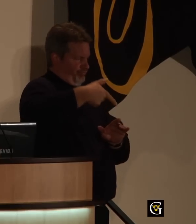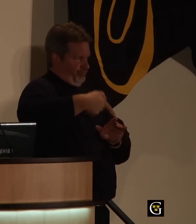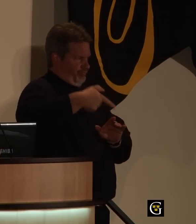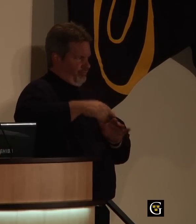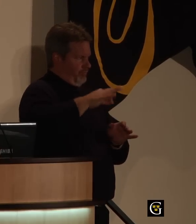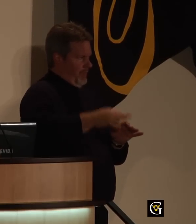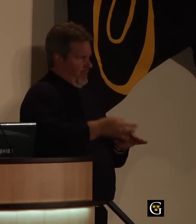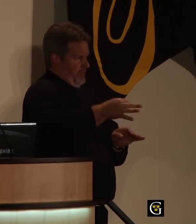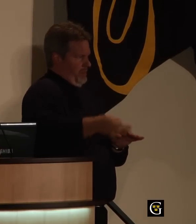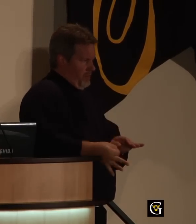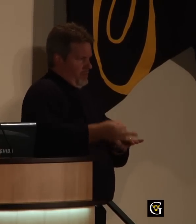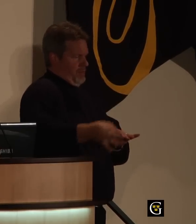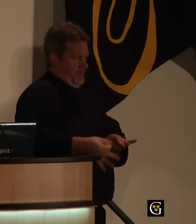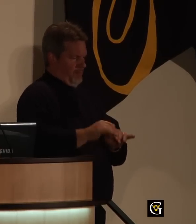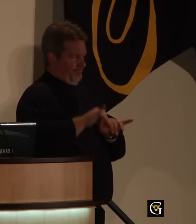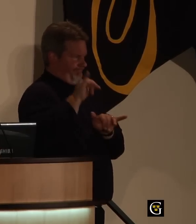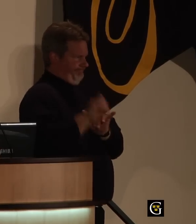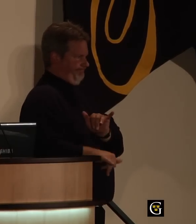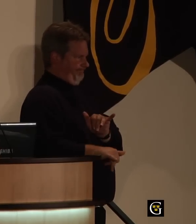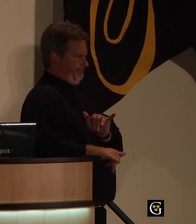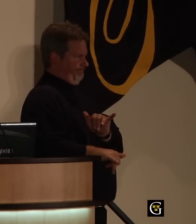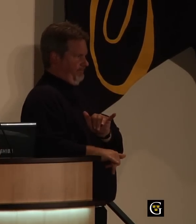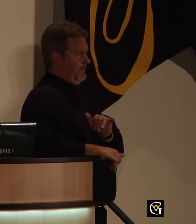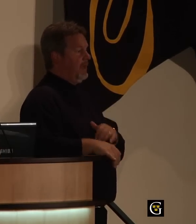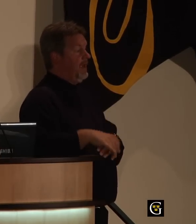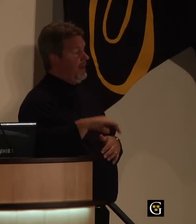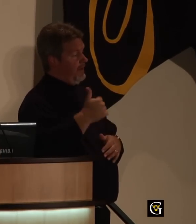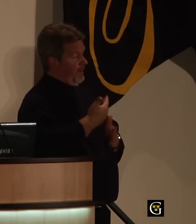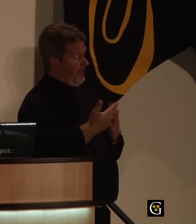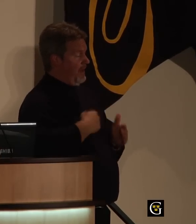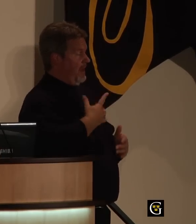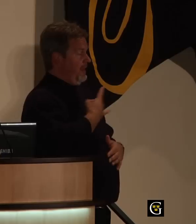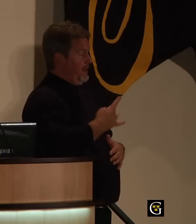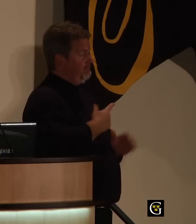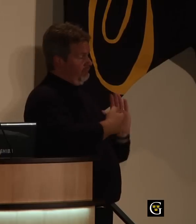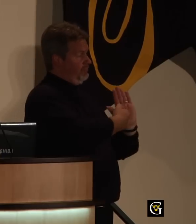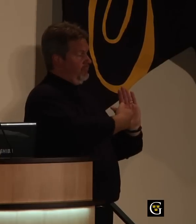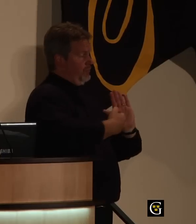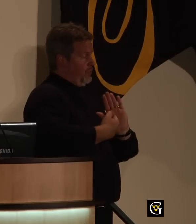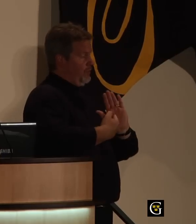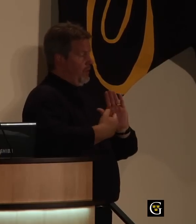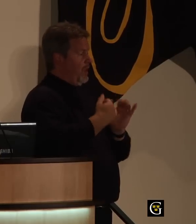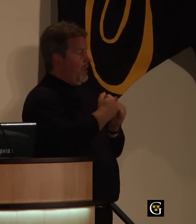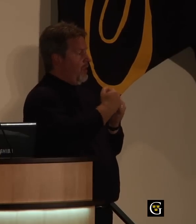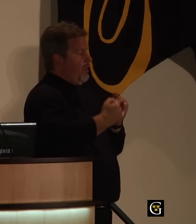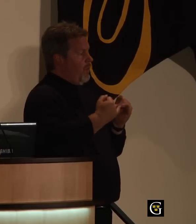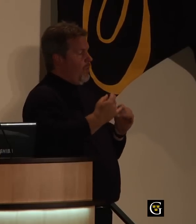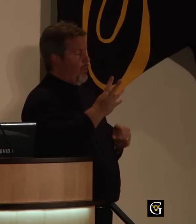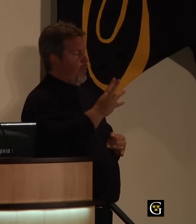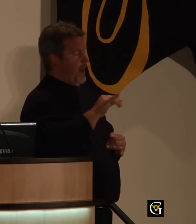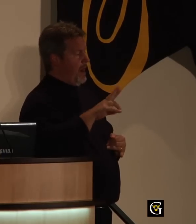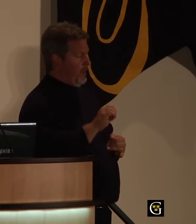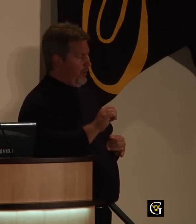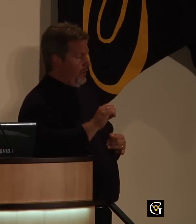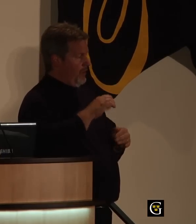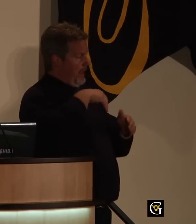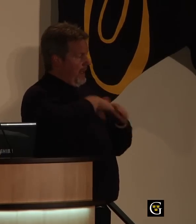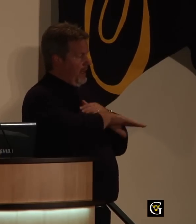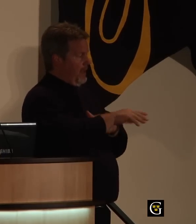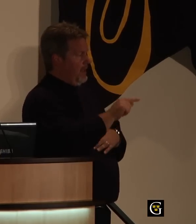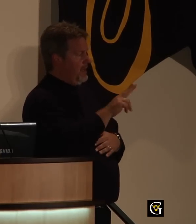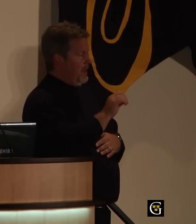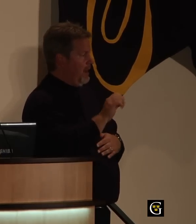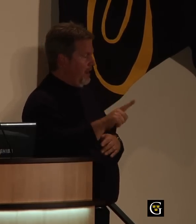place. Another thing I like about it is that it shows you the wire that goes into the tunnel that goes